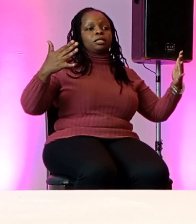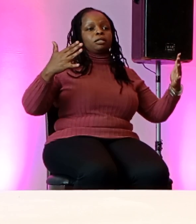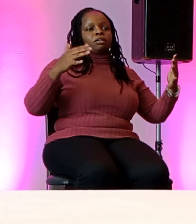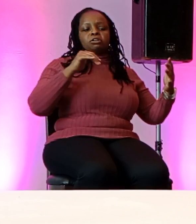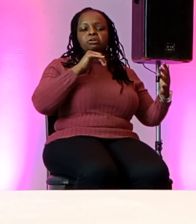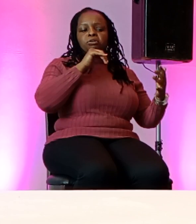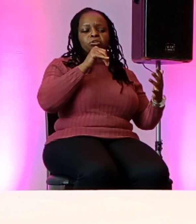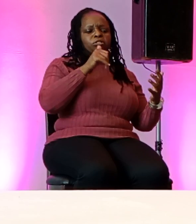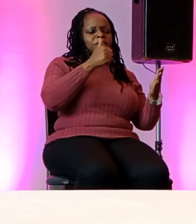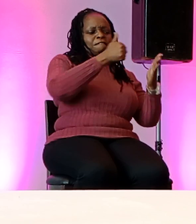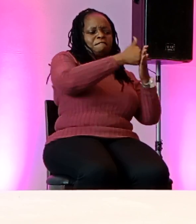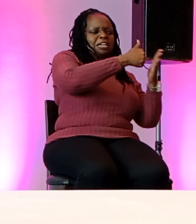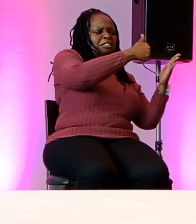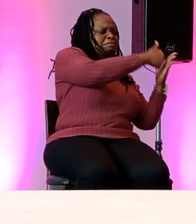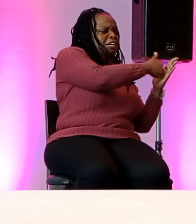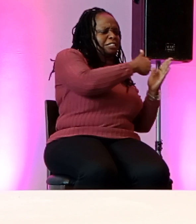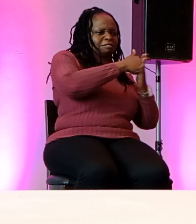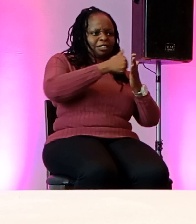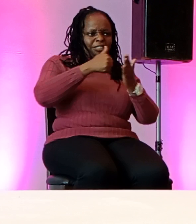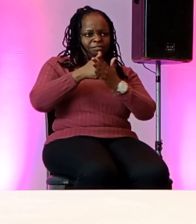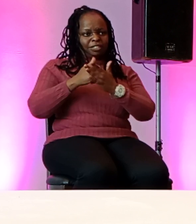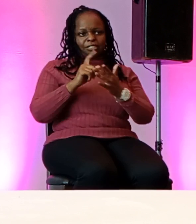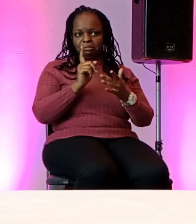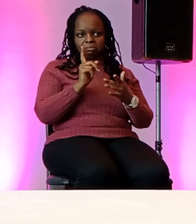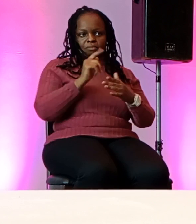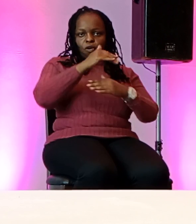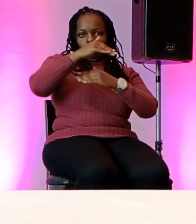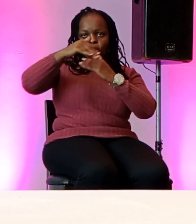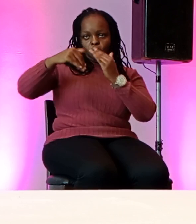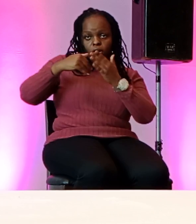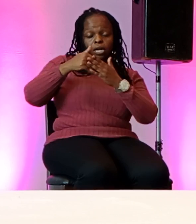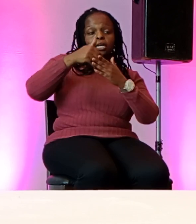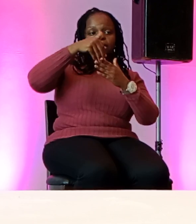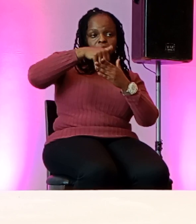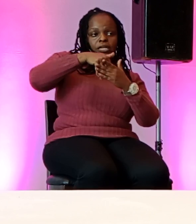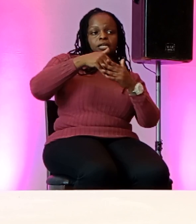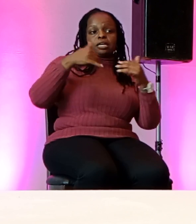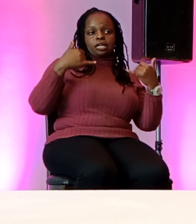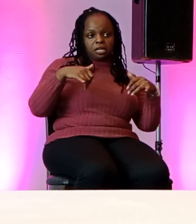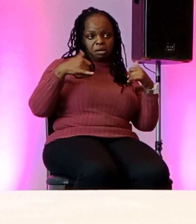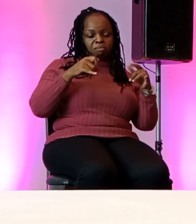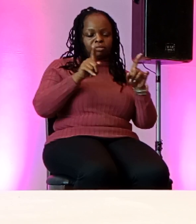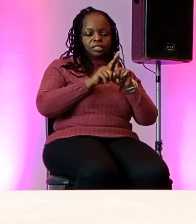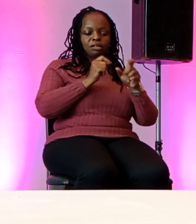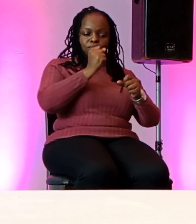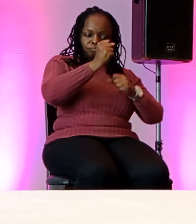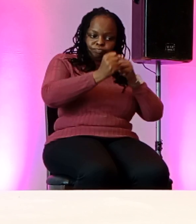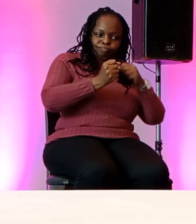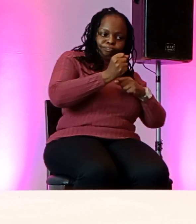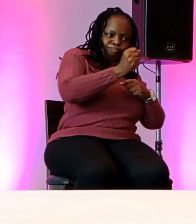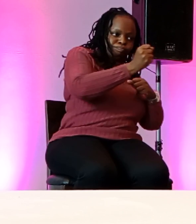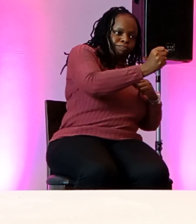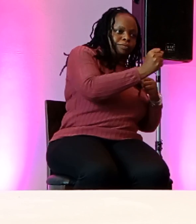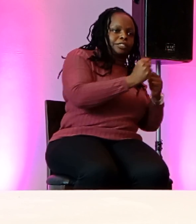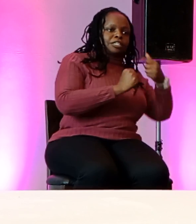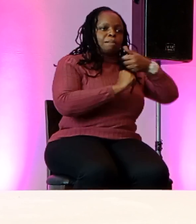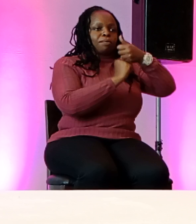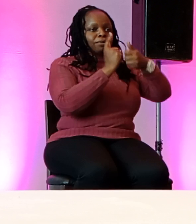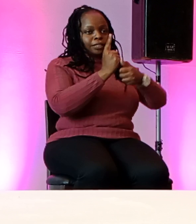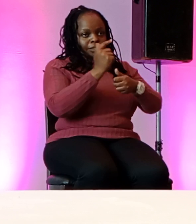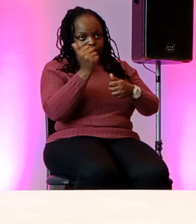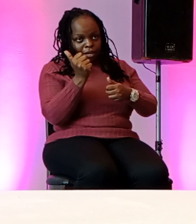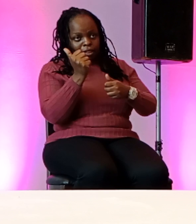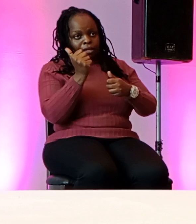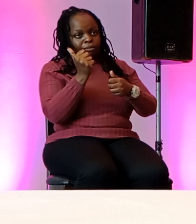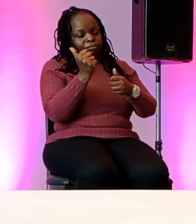not fight each other. Let's assume we are all in a game for relay. Let's all support each other in terms of